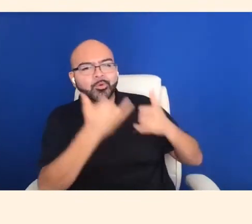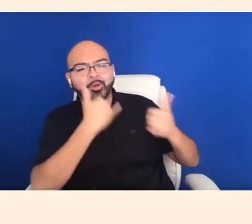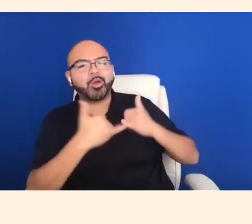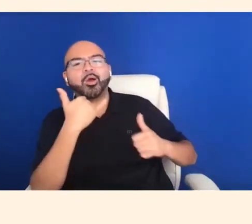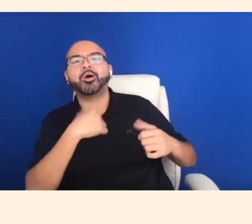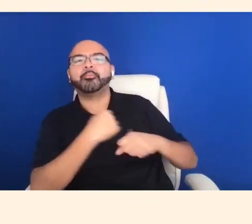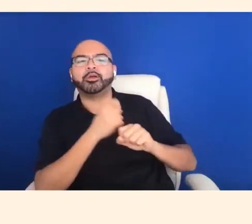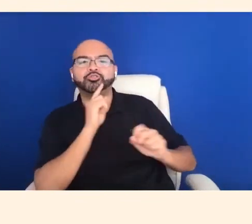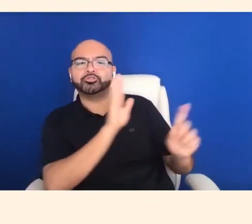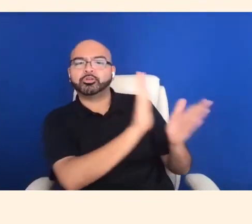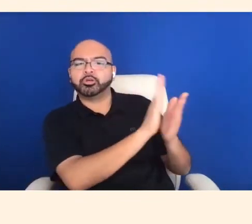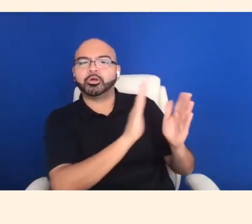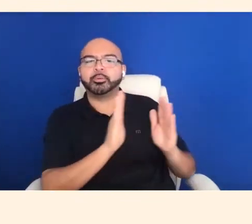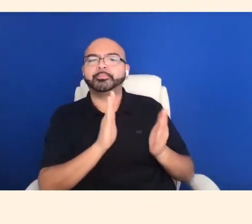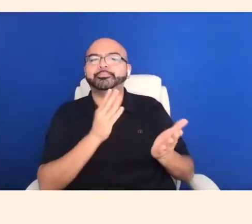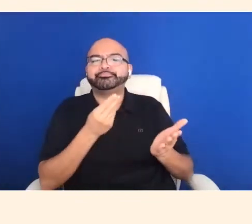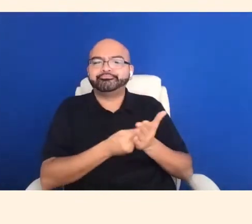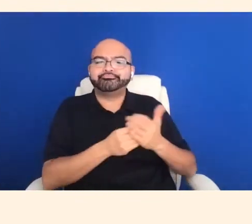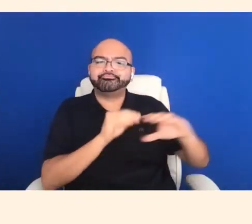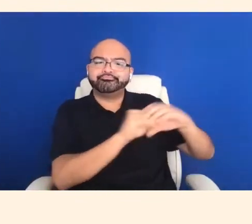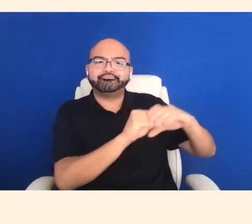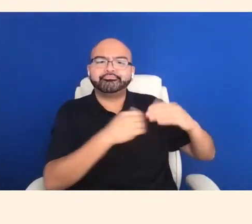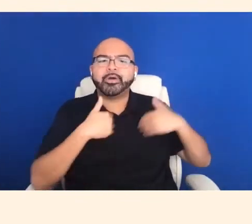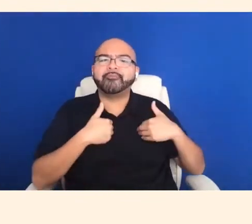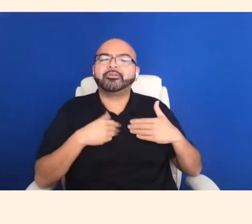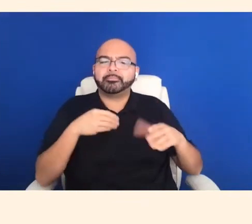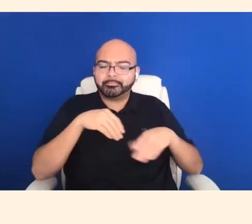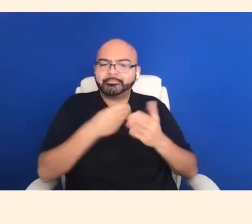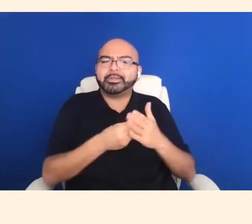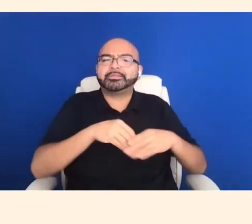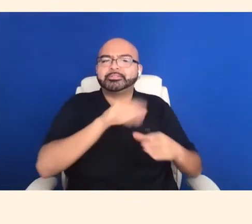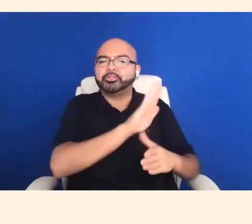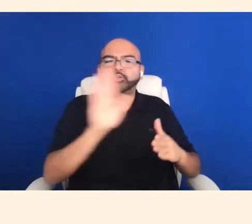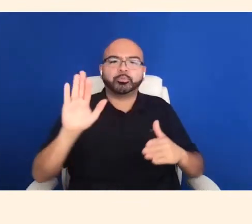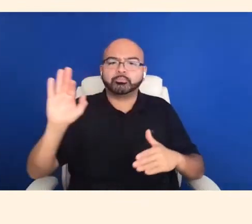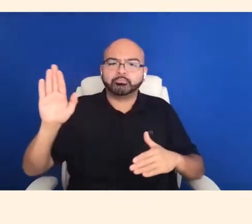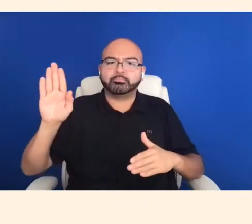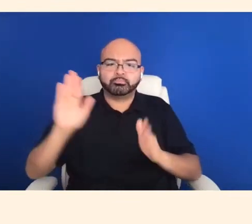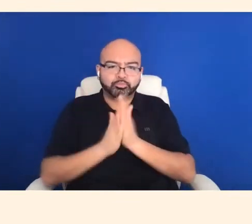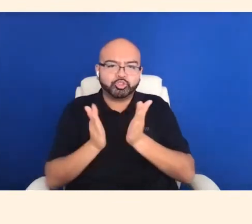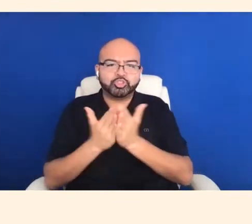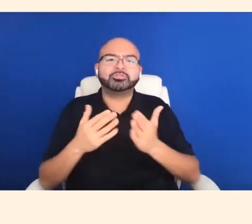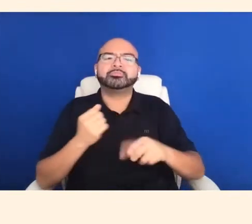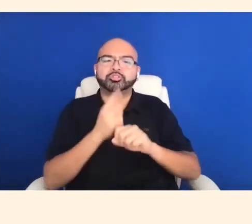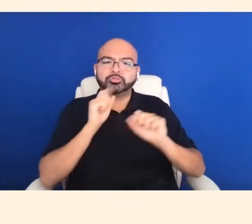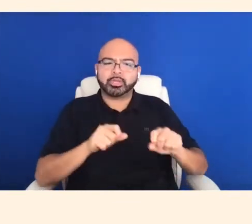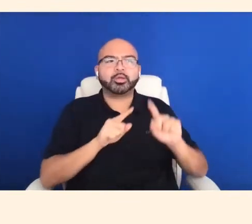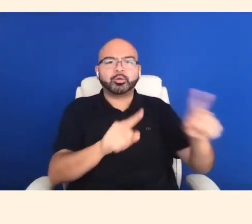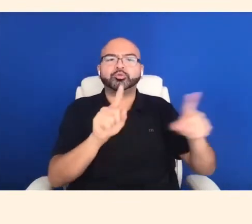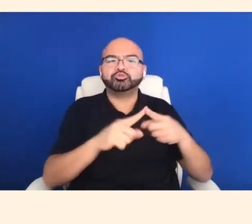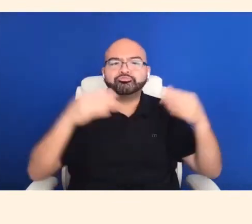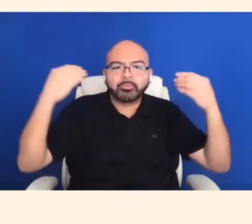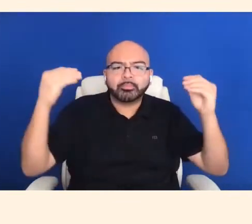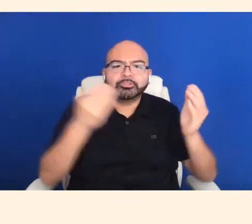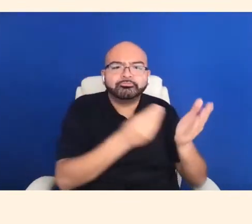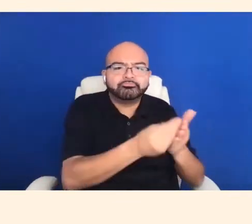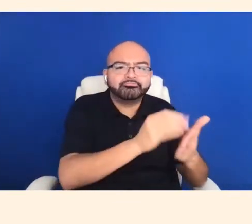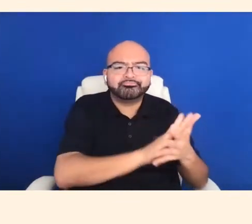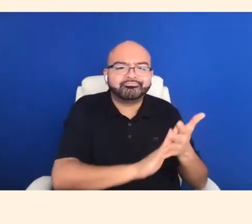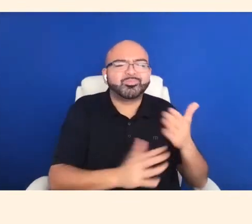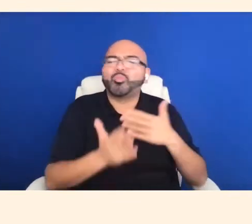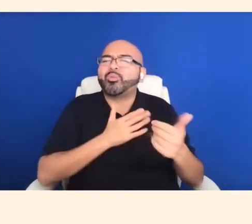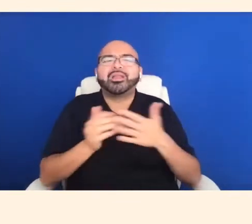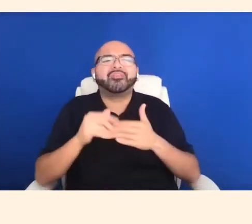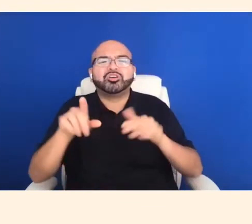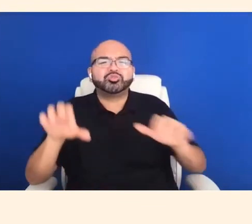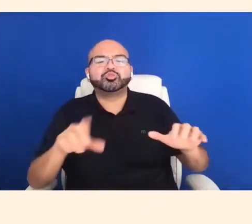can get maybe a little bit of a nicer thing from commissary, whatever that is. It just is a really beautiful act of love that y'all are doing. Absolutely.